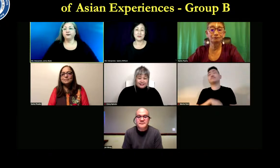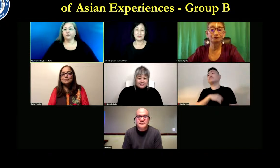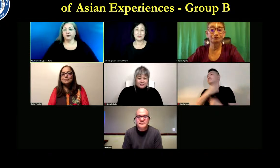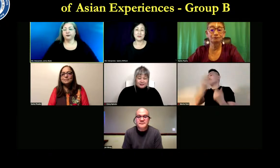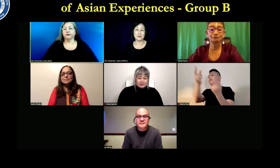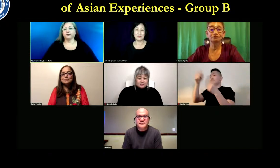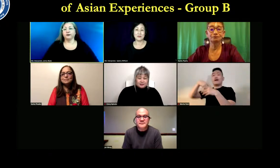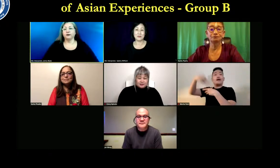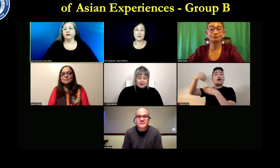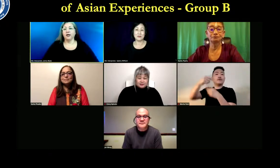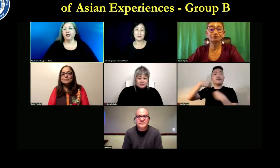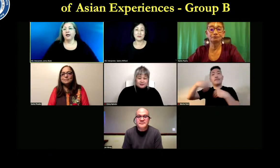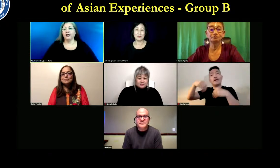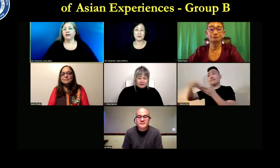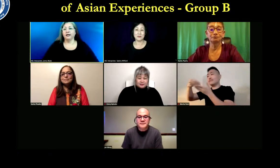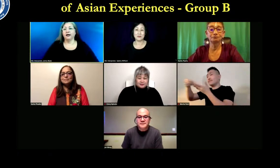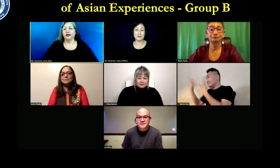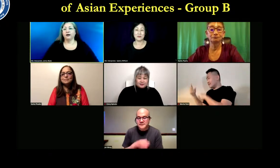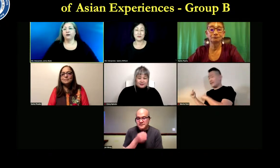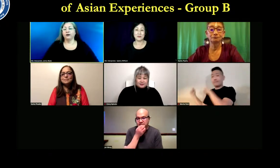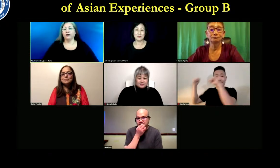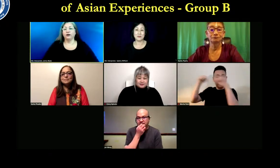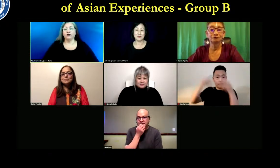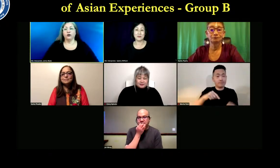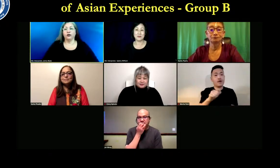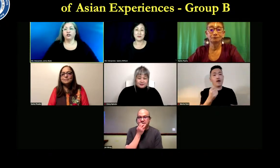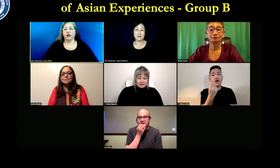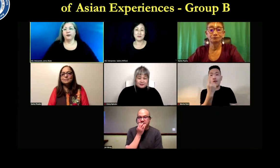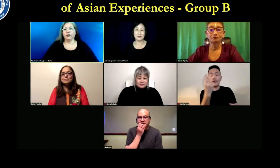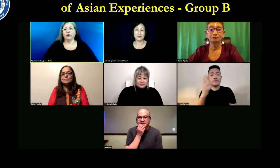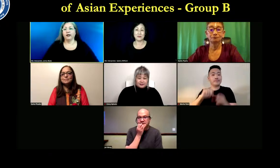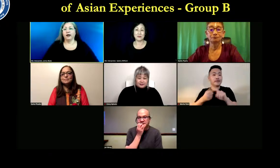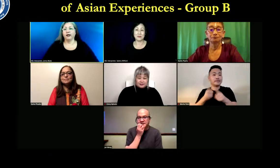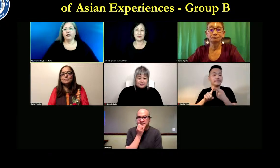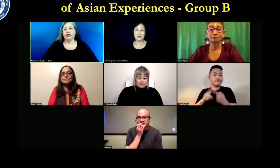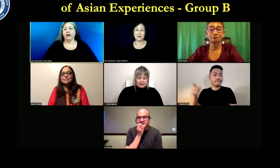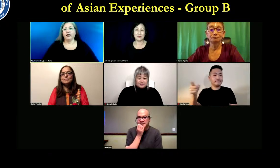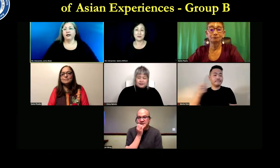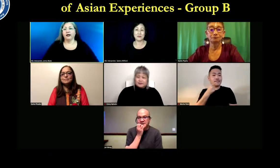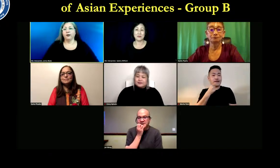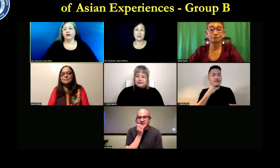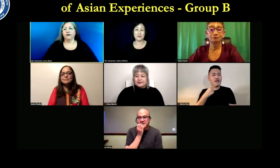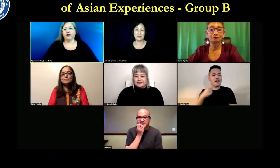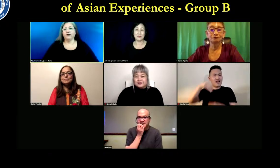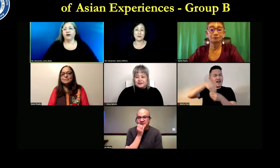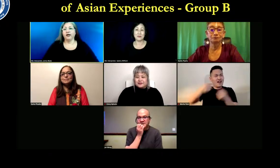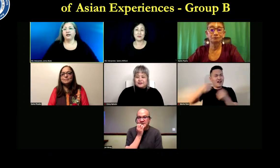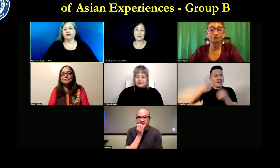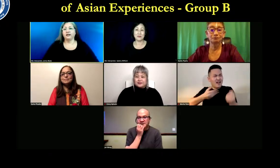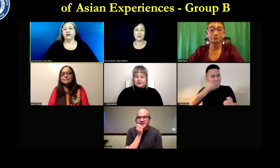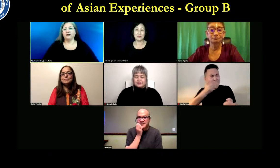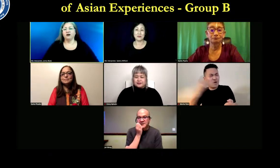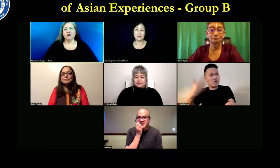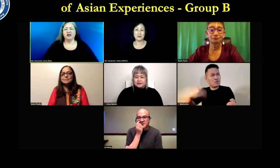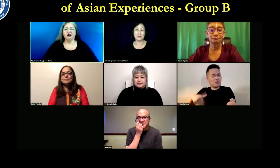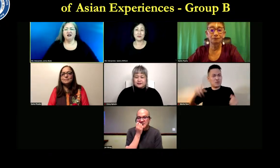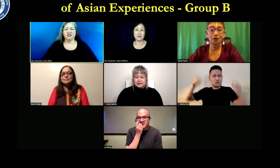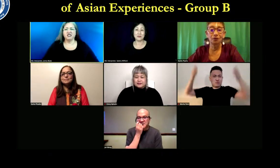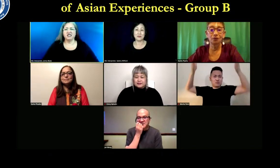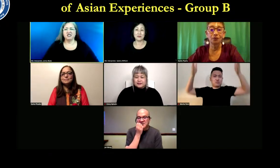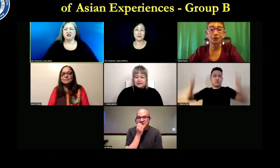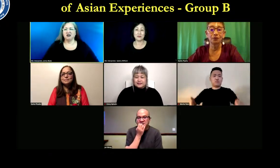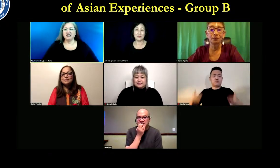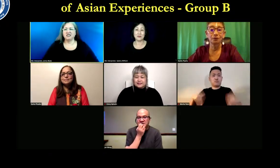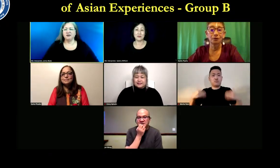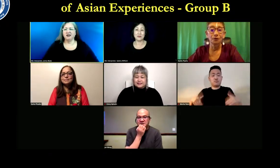trunk, and we're, you know, doing our shopping and whatnot. And a couple of my friends says, oh my